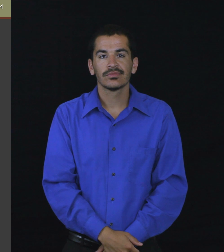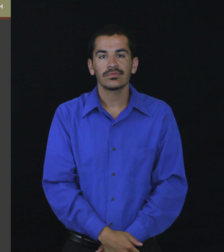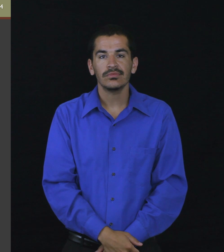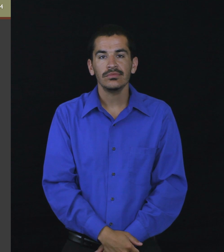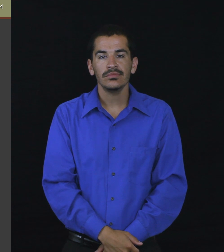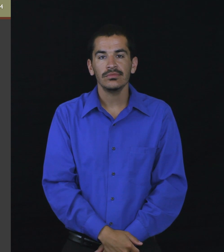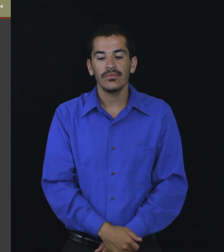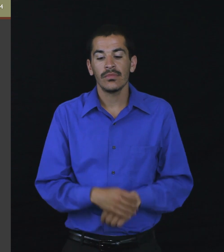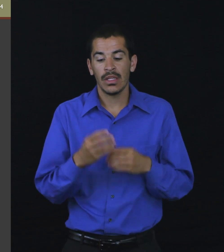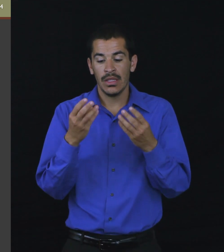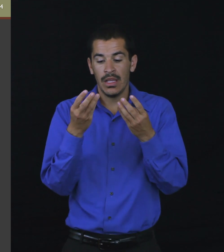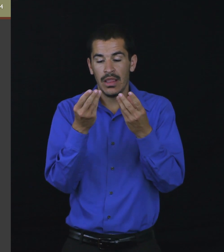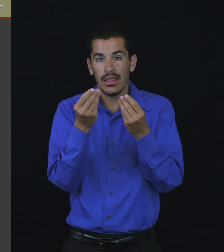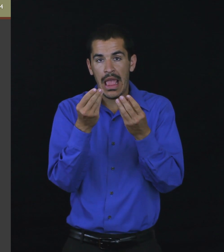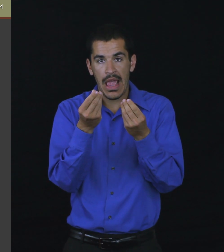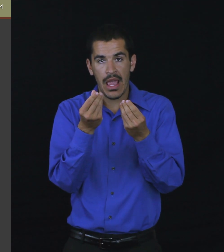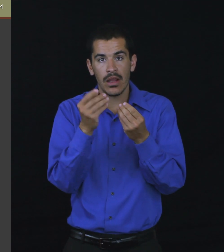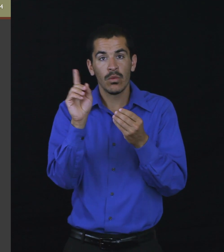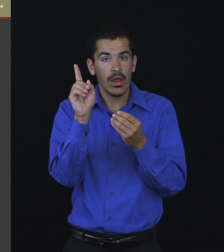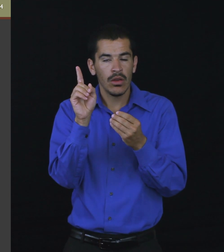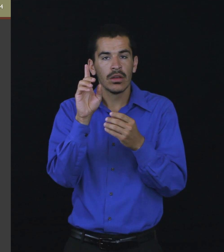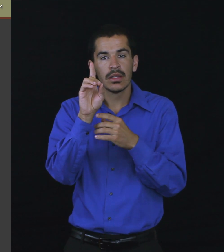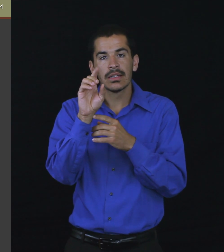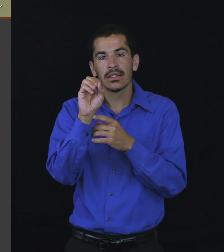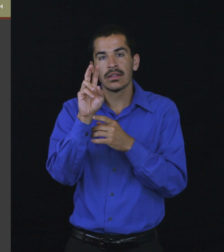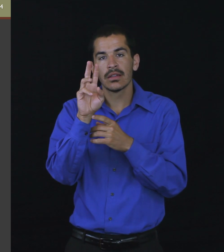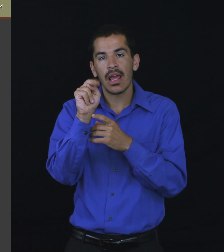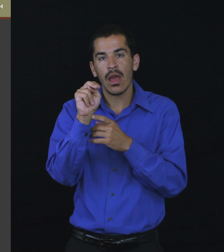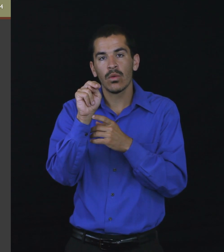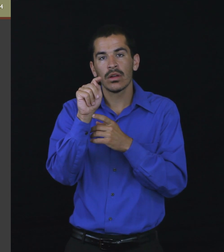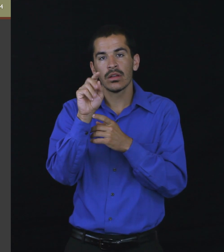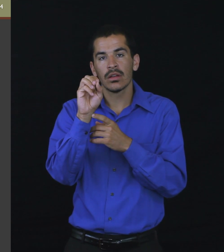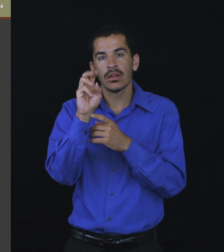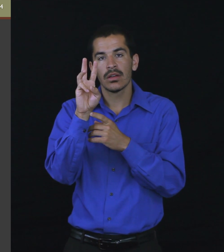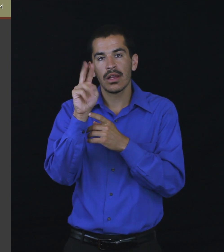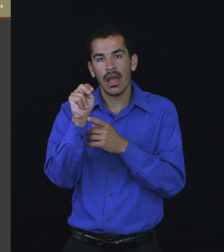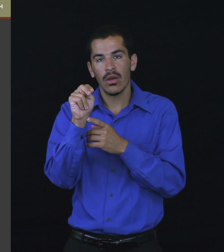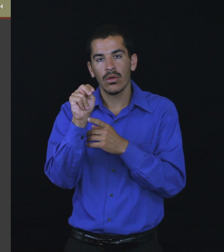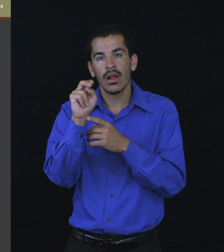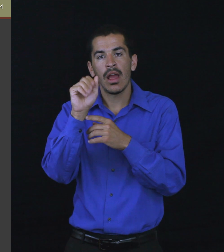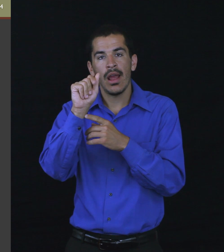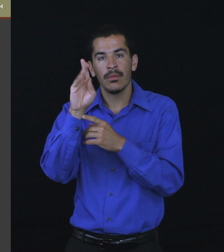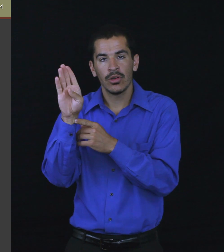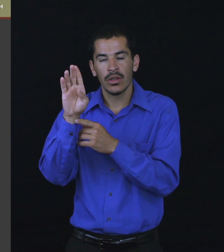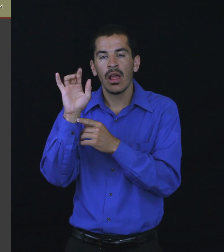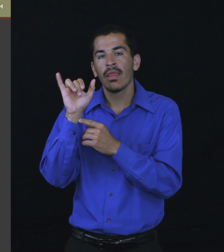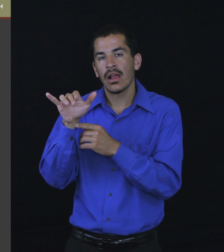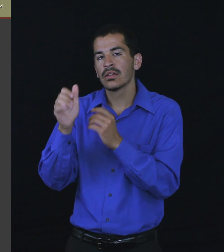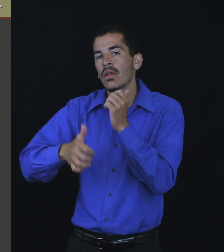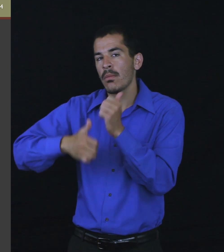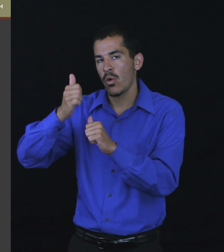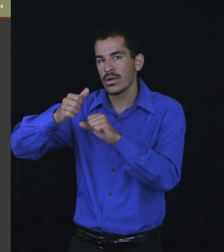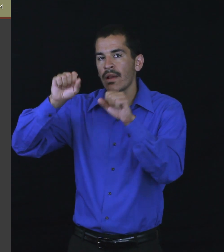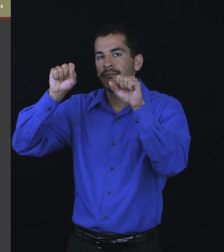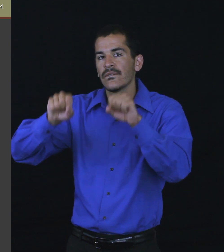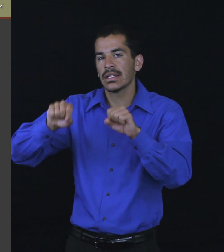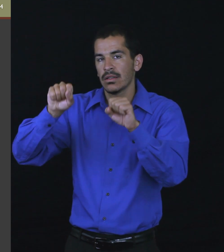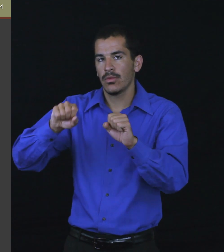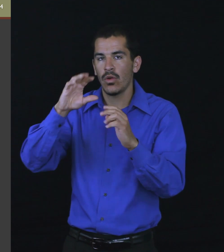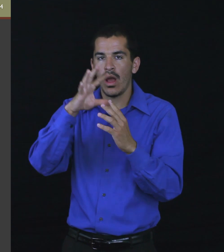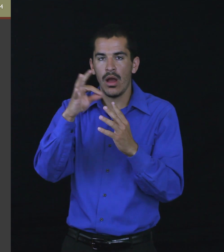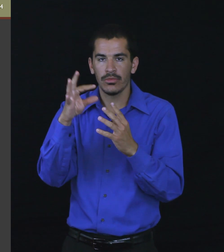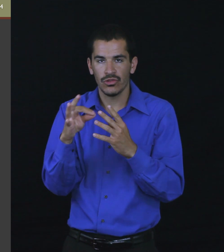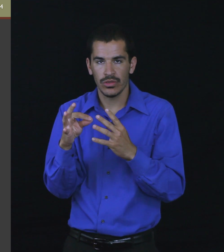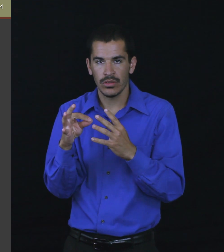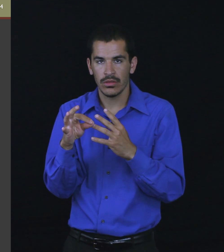The land located in downtown Albuquerque is the most feasible option. This